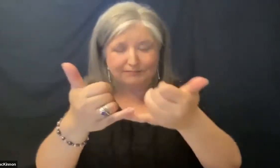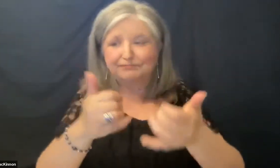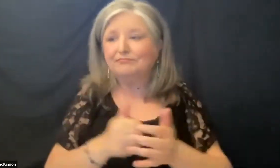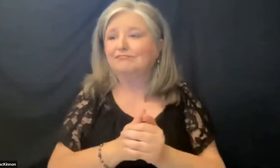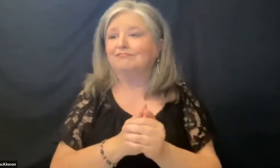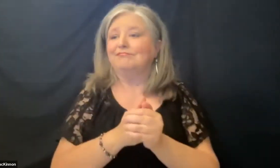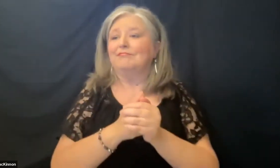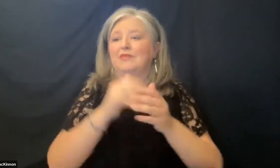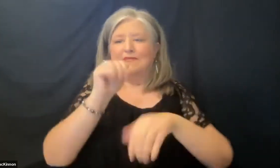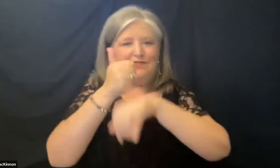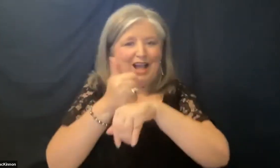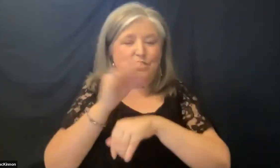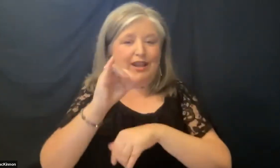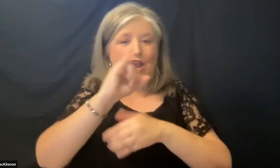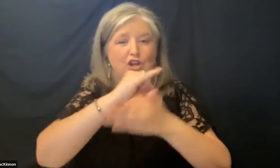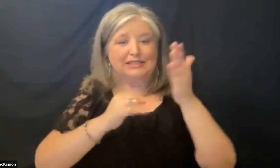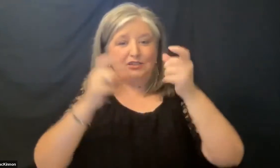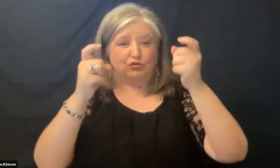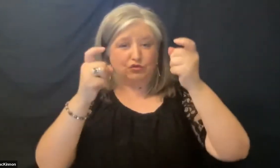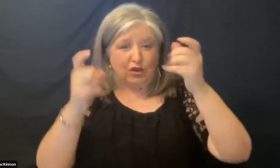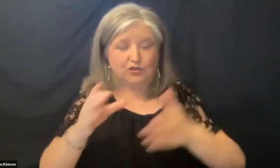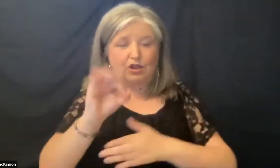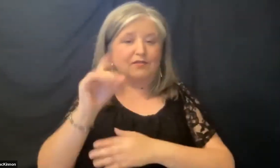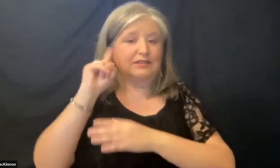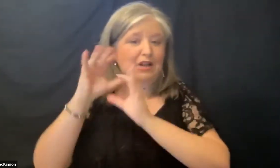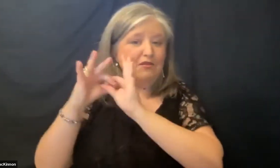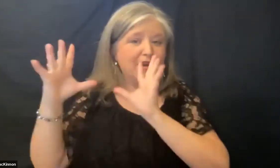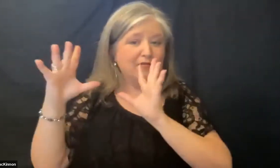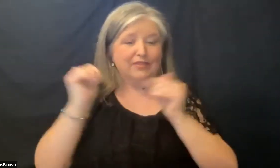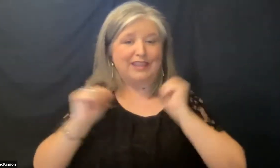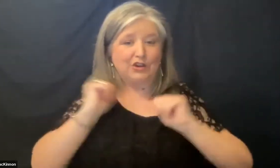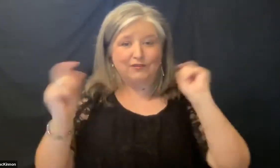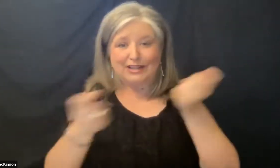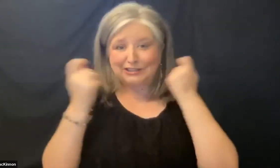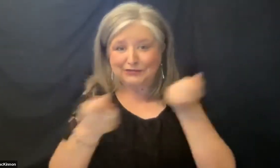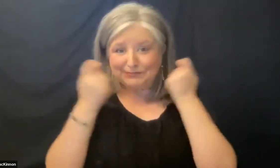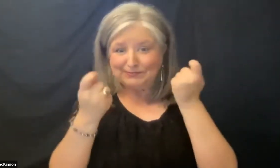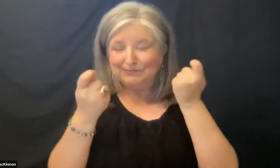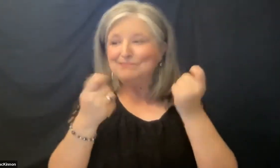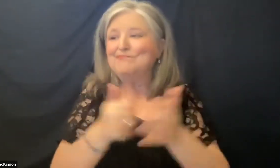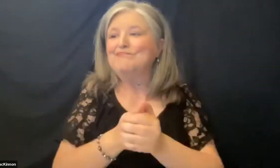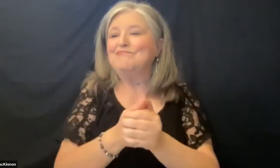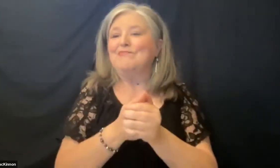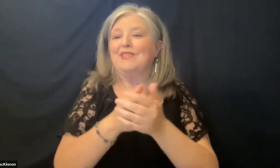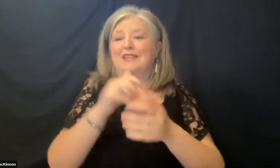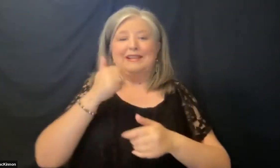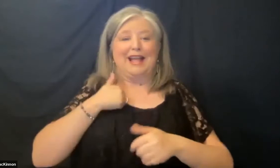He's also was a finalist of the Governor General Innovation Award. He is the founder and artistic director of Sound